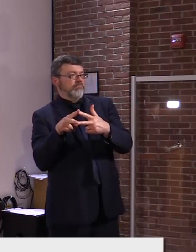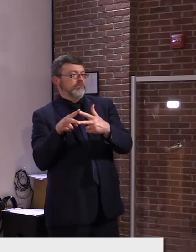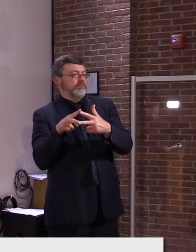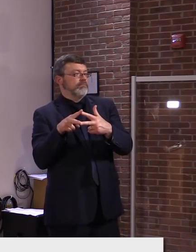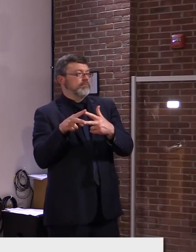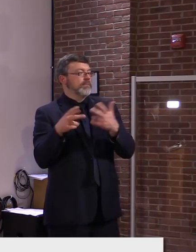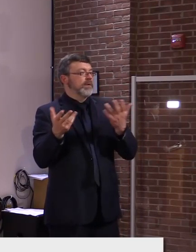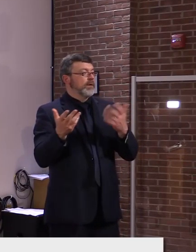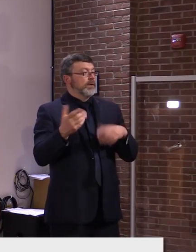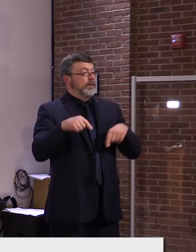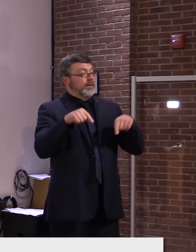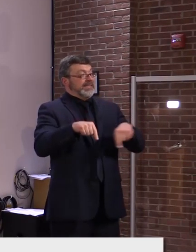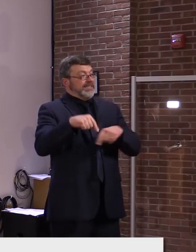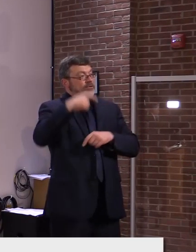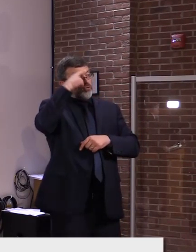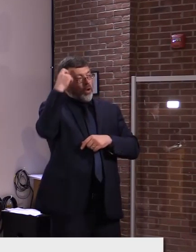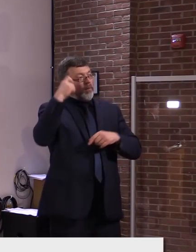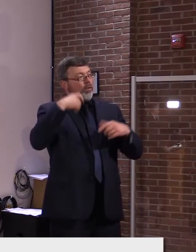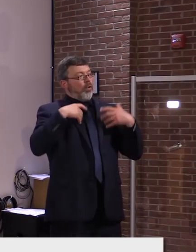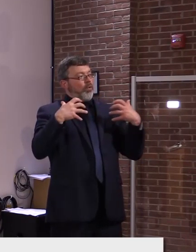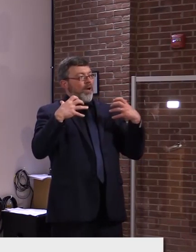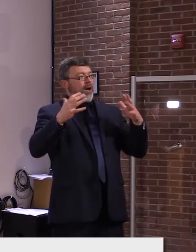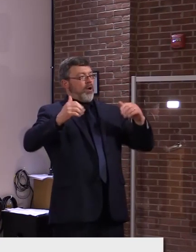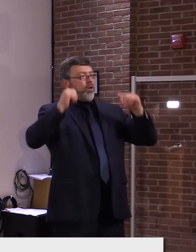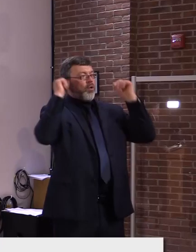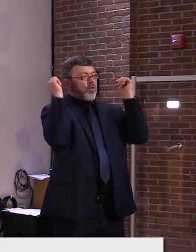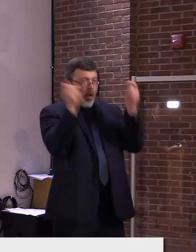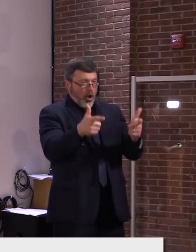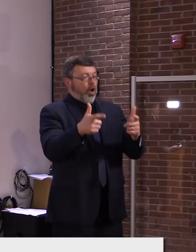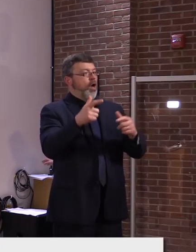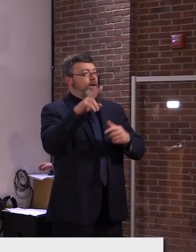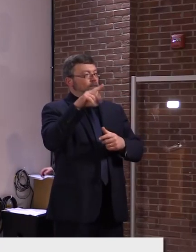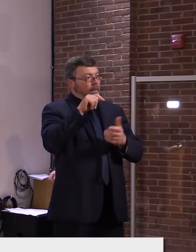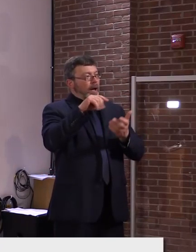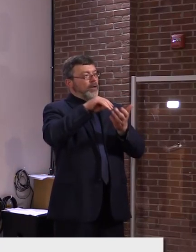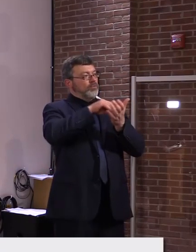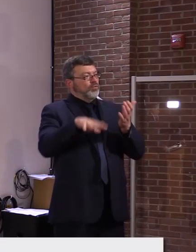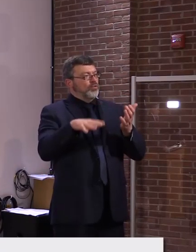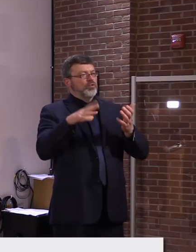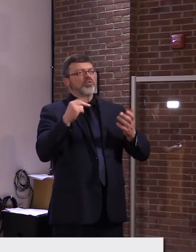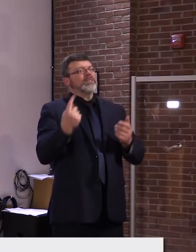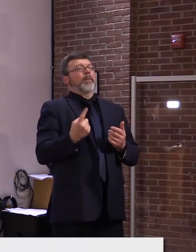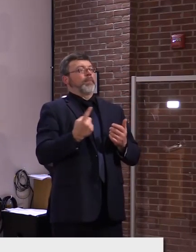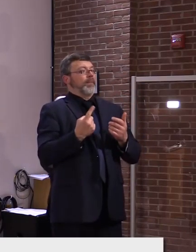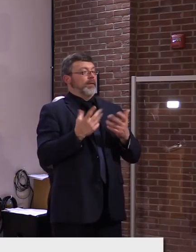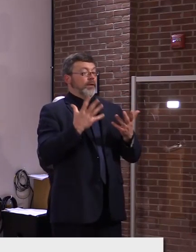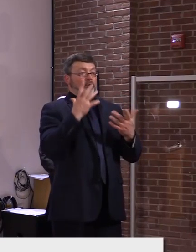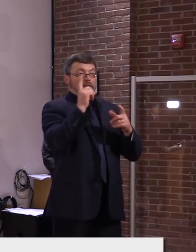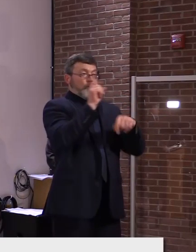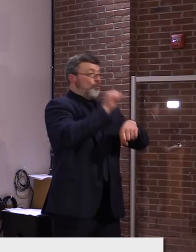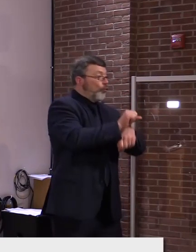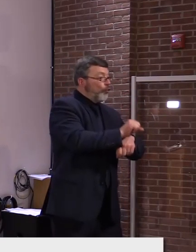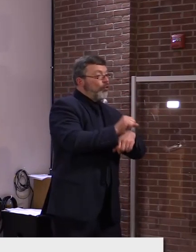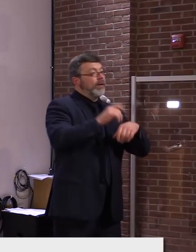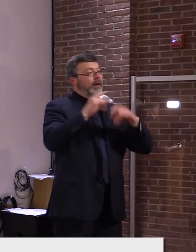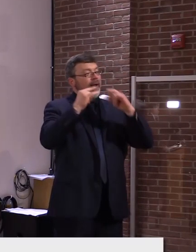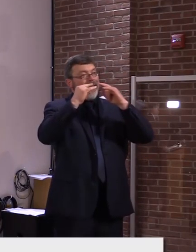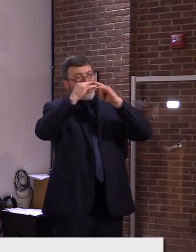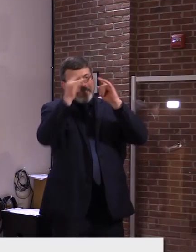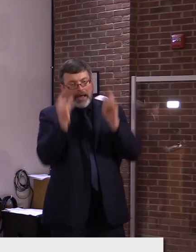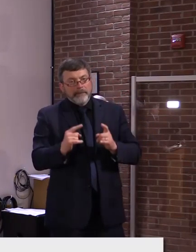students involved, whether it be a job, in a summer camp, in a summer activity, what have you. It's really